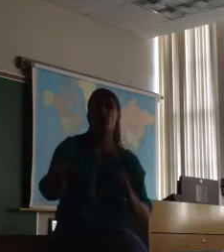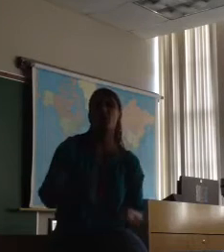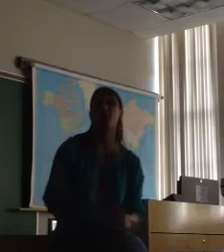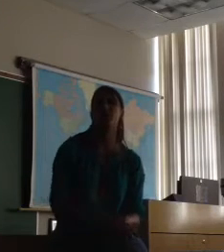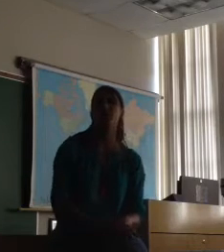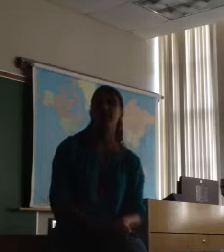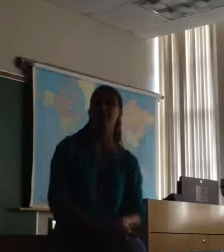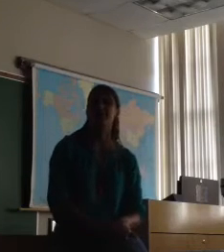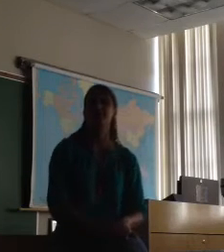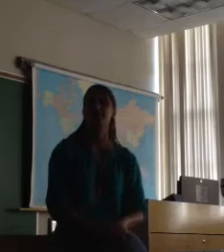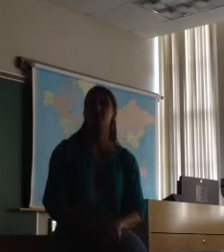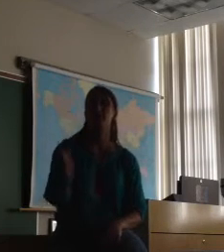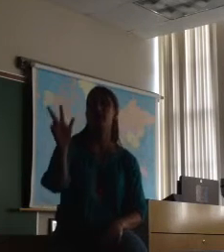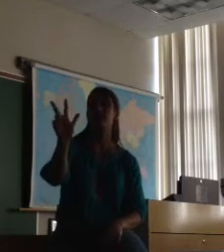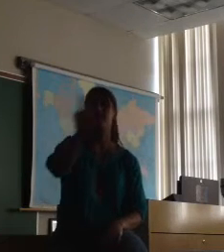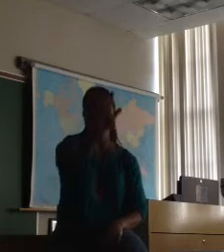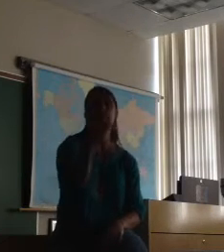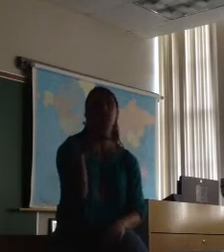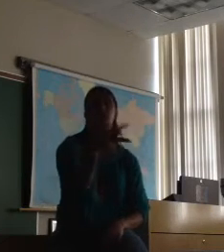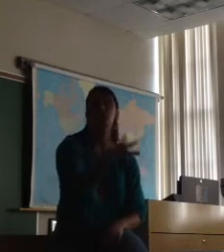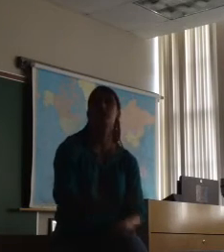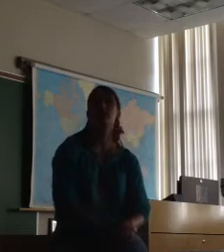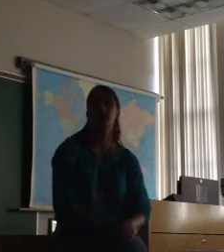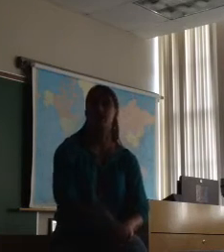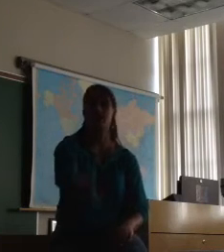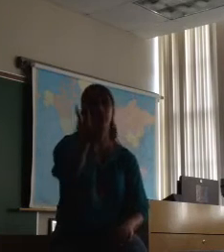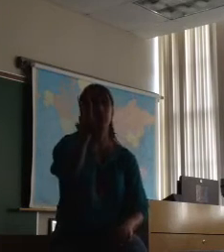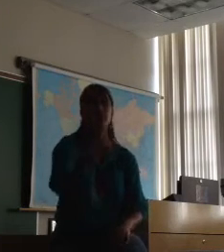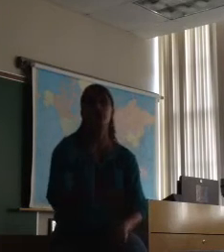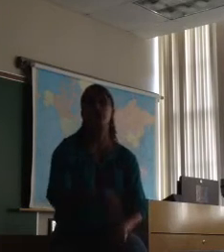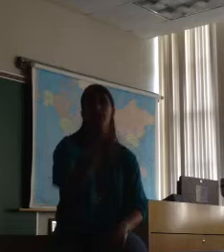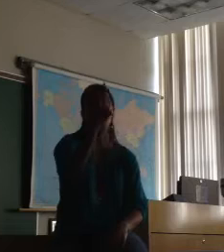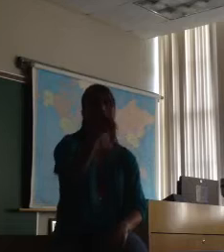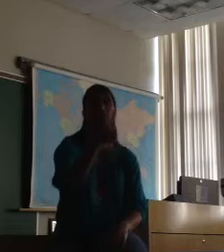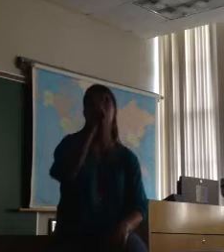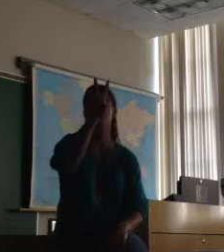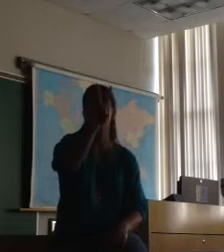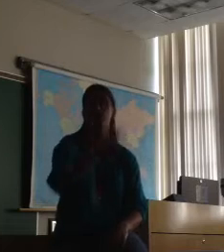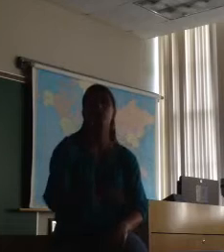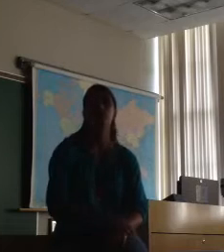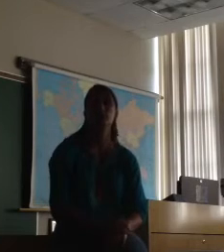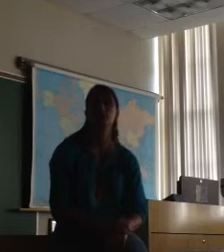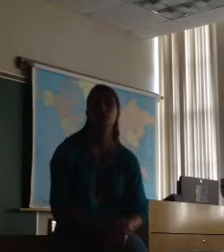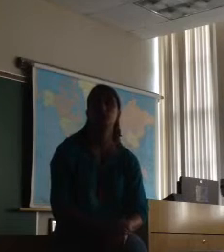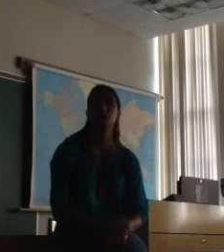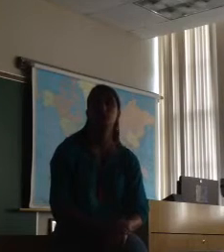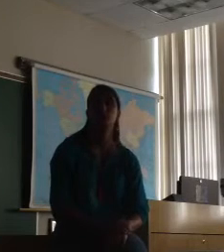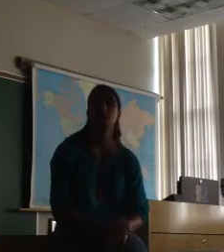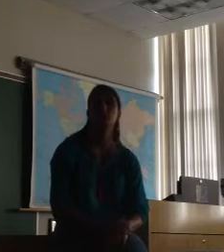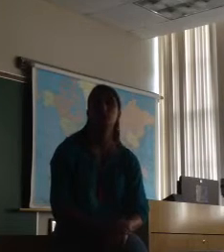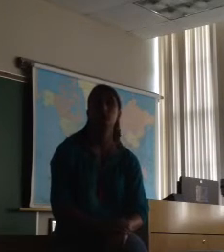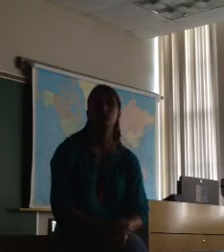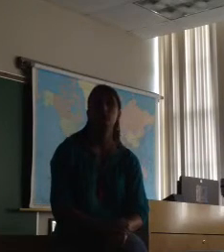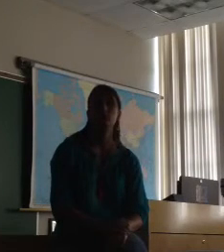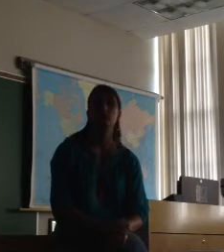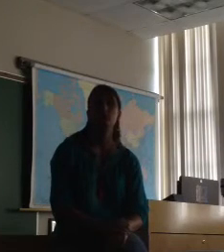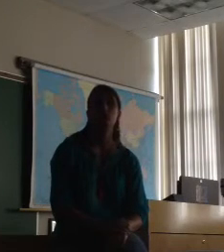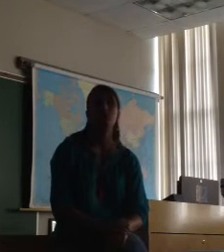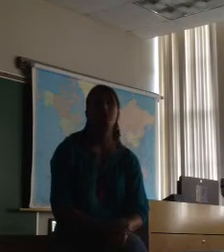one, yeah. I But yeah, got you. yes, that's CL3, CL1, CL2. So if it is a claw, it's a CL5, and then they add I something think they